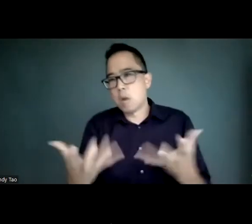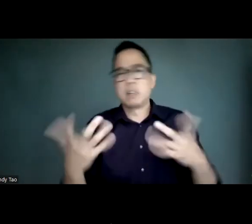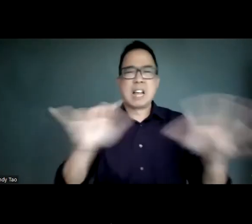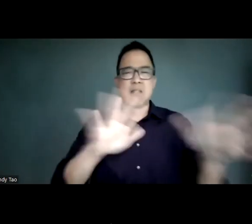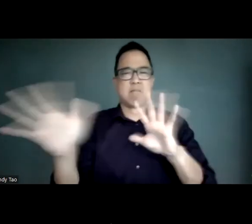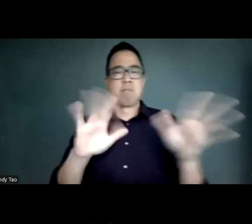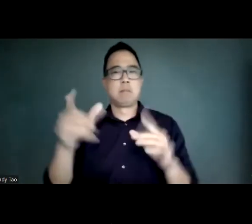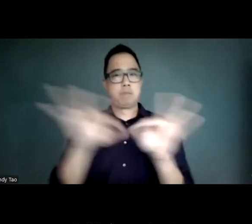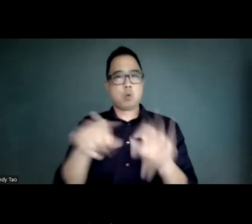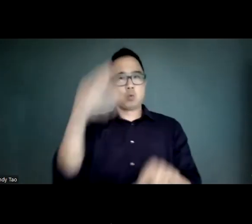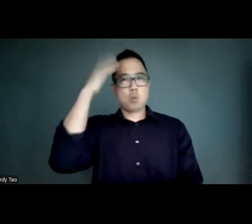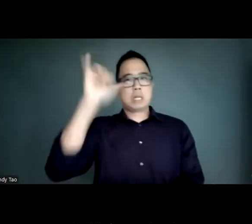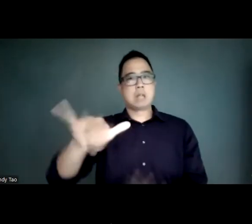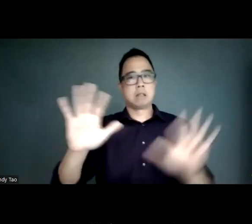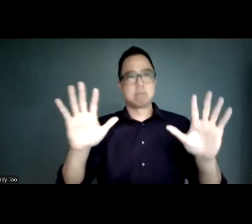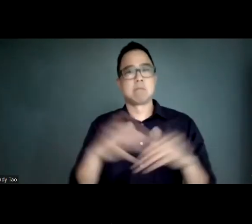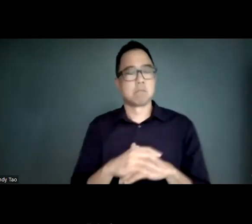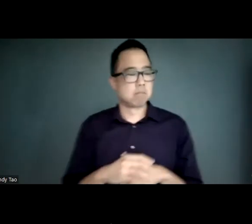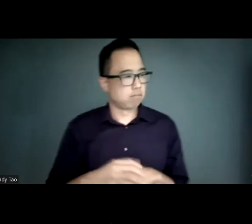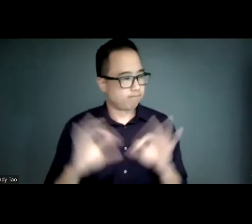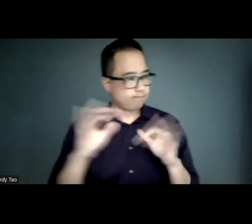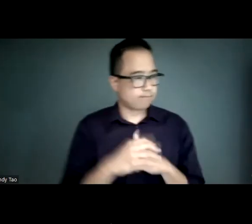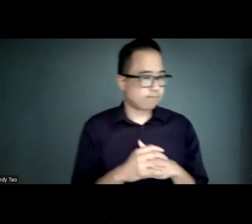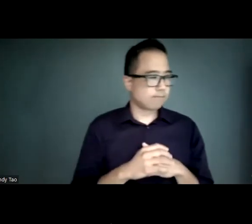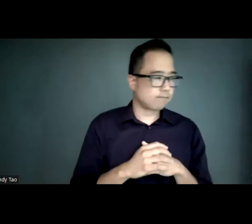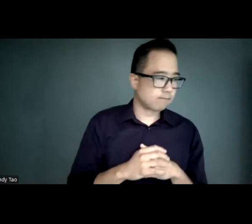receive a negative test, then you can take the mask off.